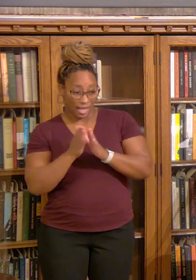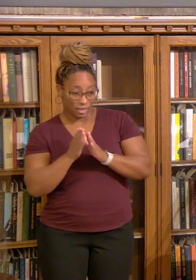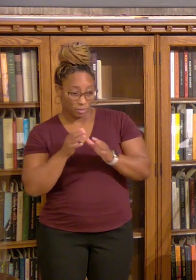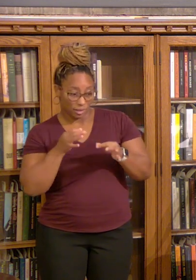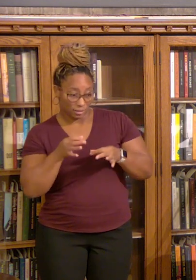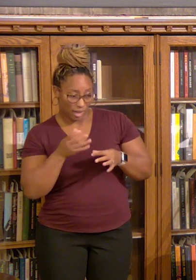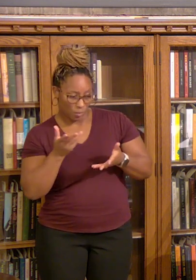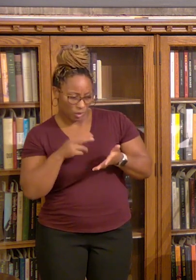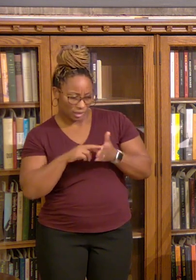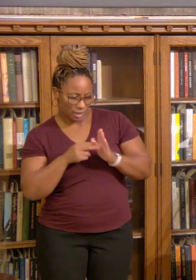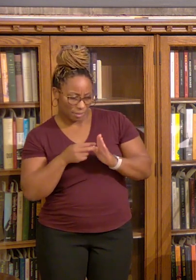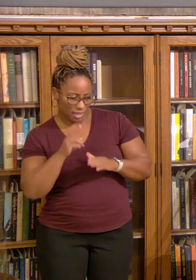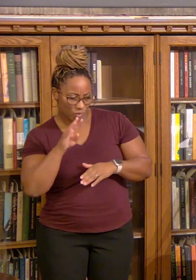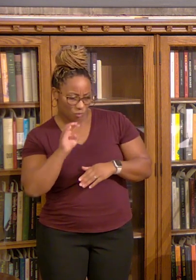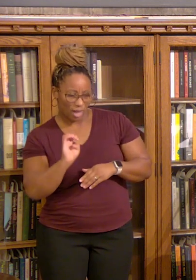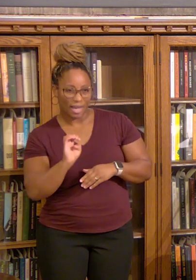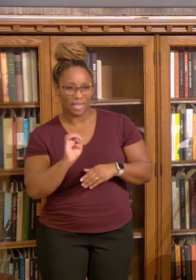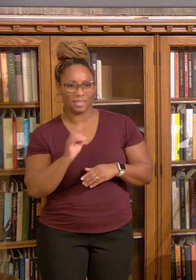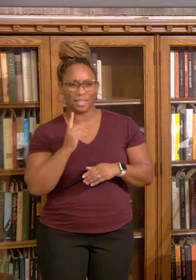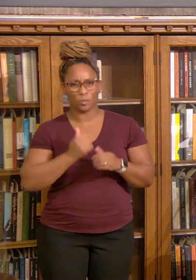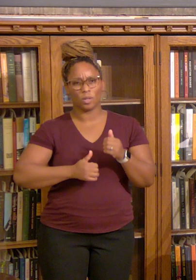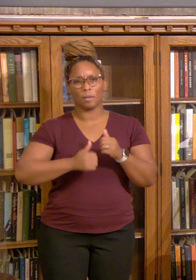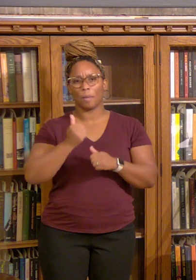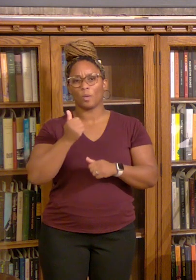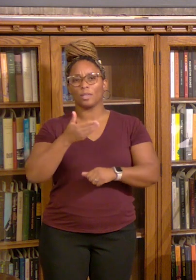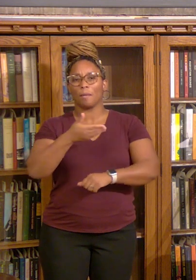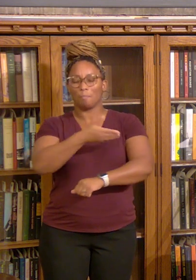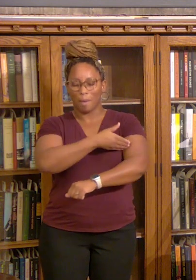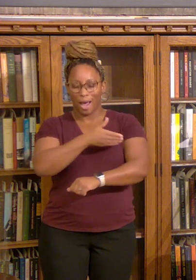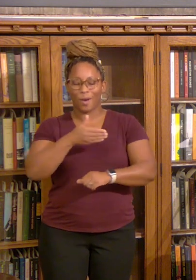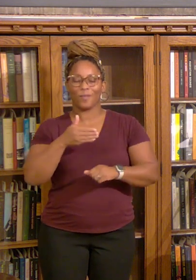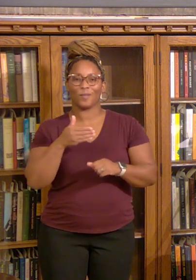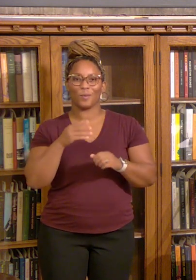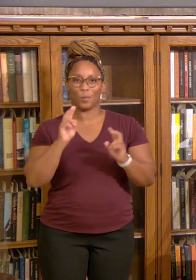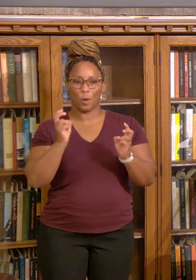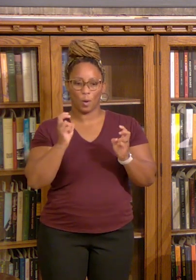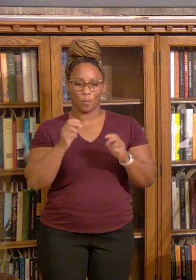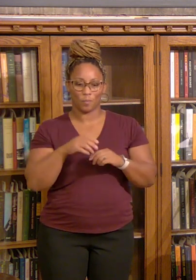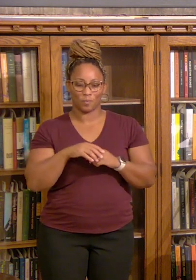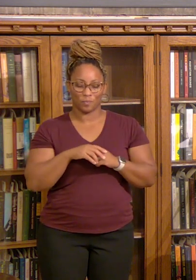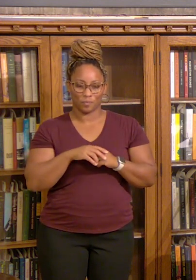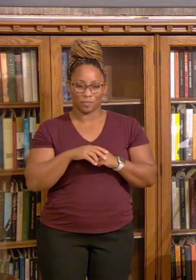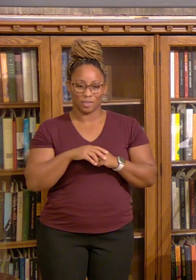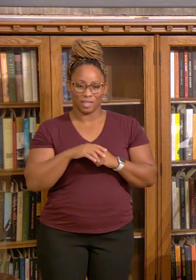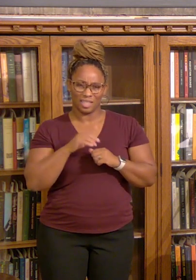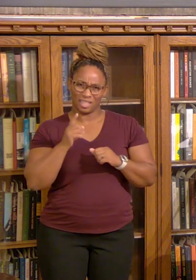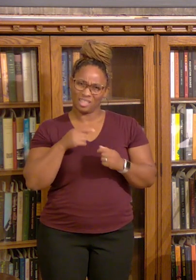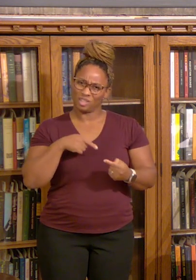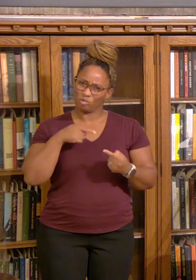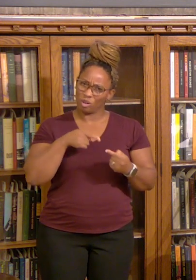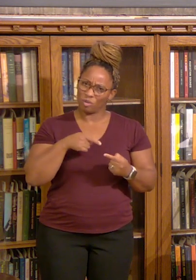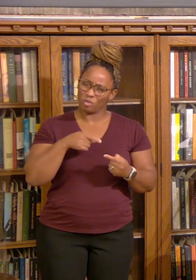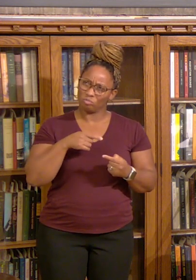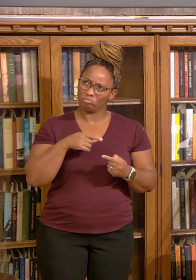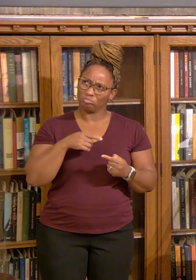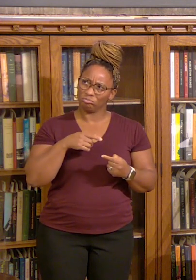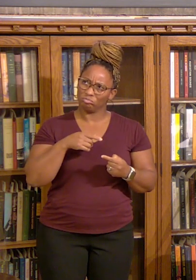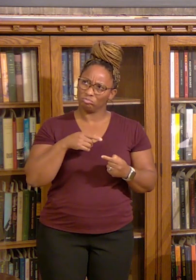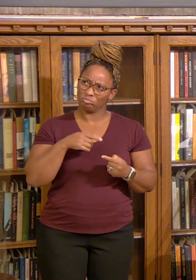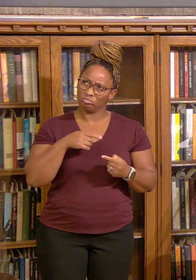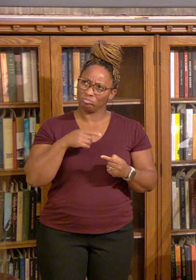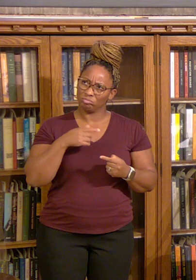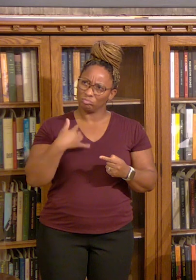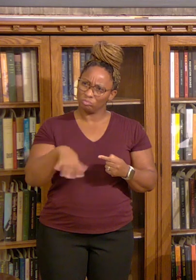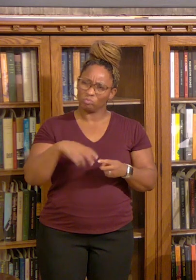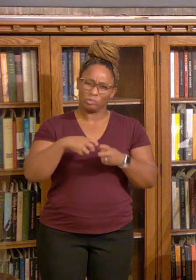what race meant to him and this is one of the most powerful quotes in the entire Franken archive Dr Franken struggled it was quote